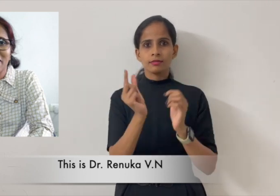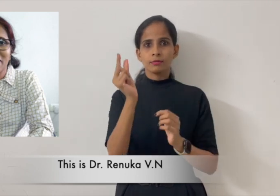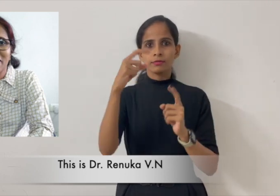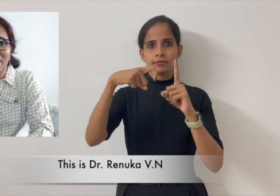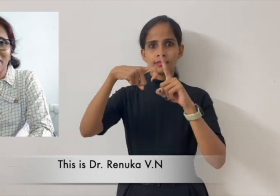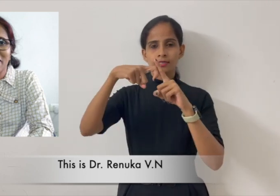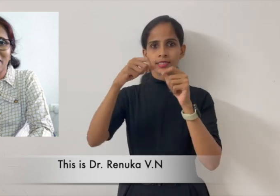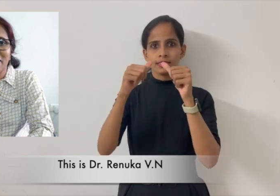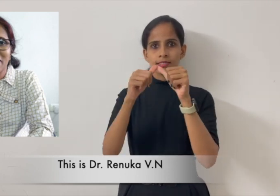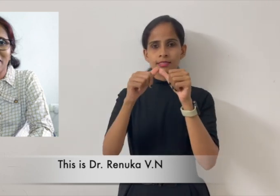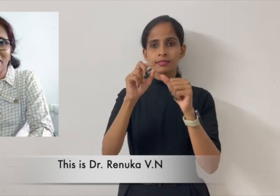VN.